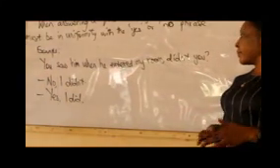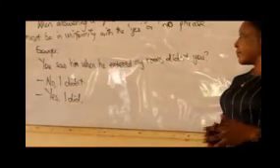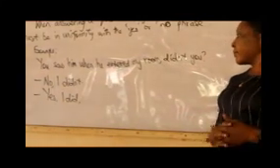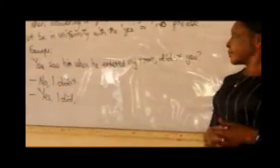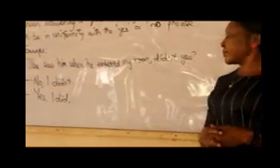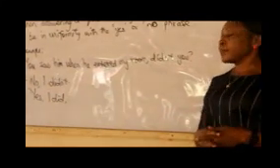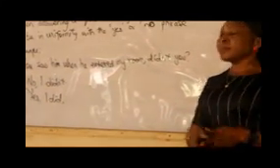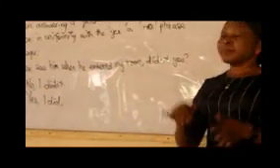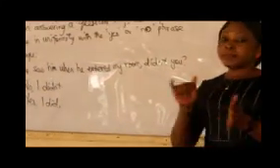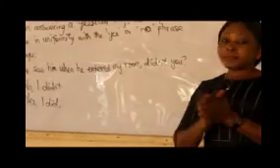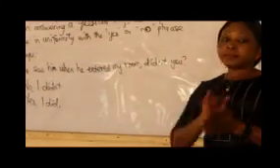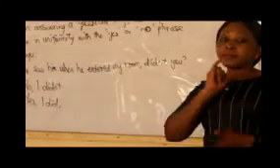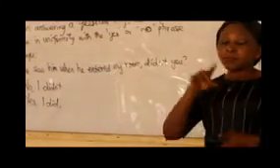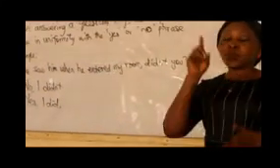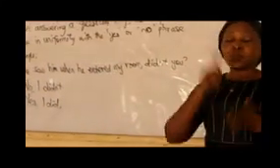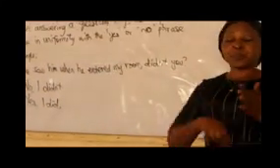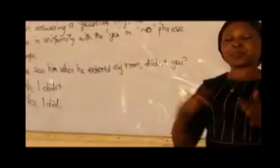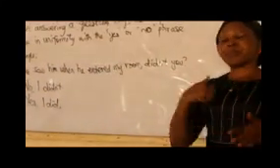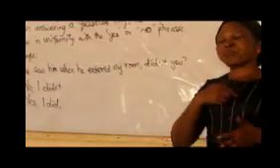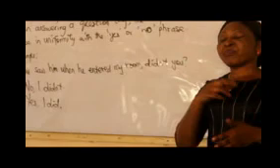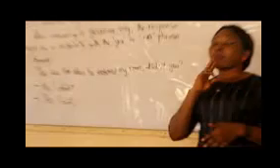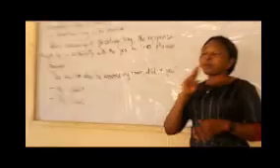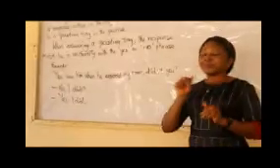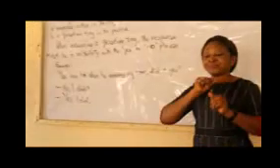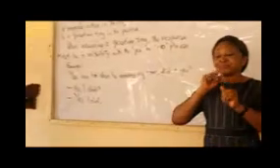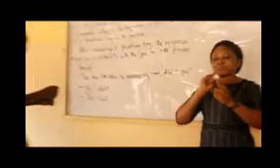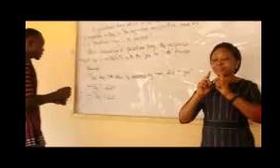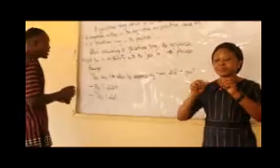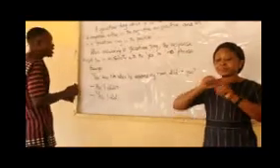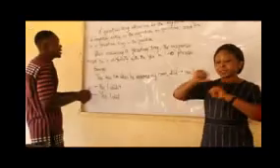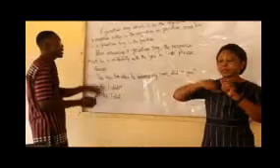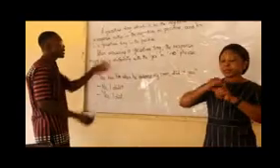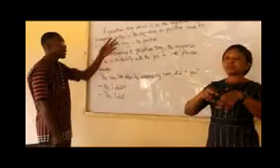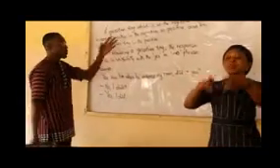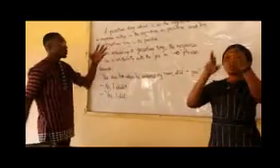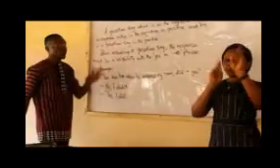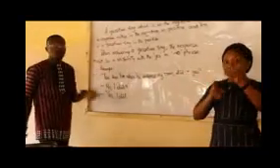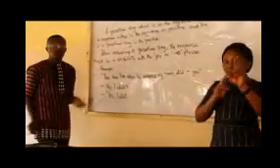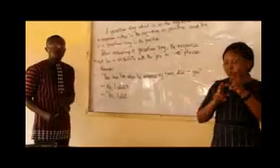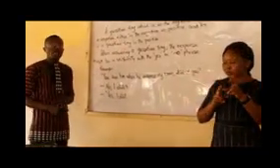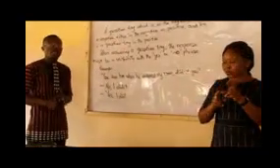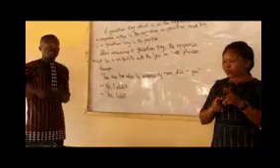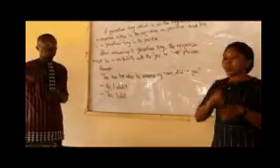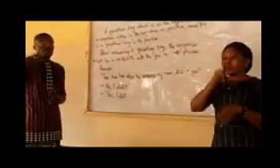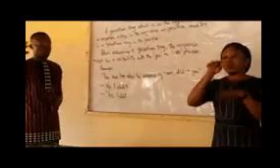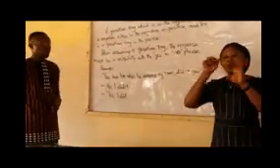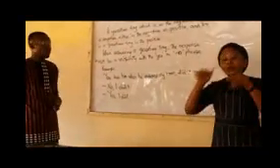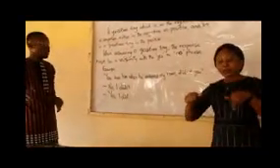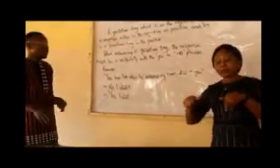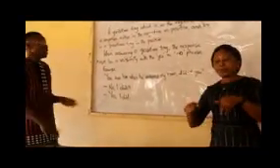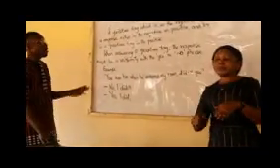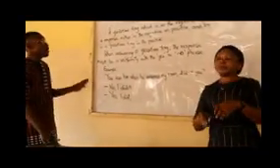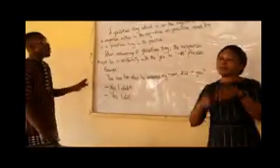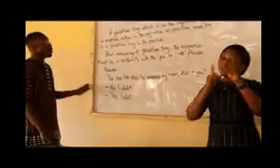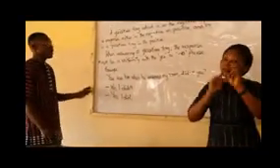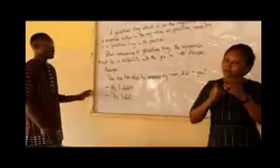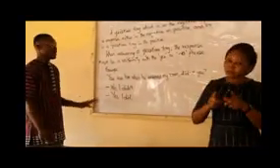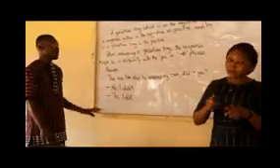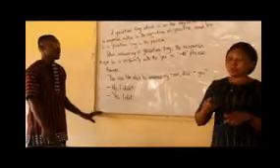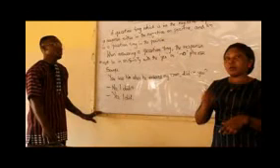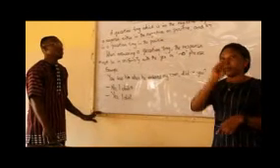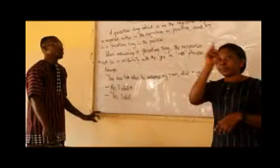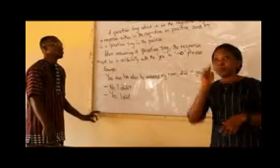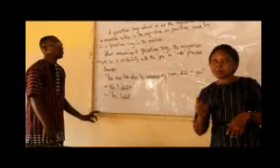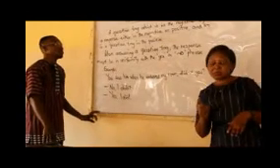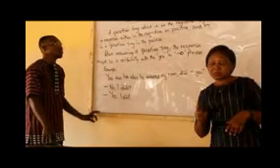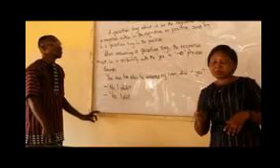That's what we are trying to say. That you can answer a that question whether positively or